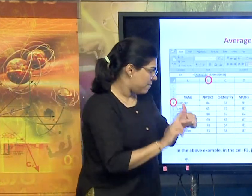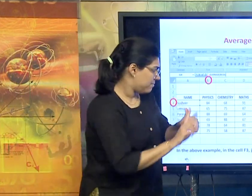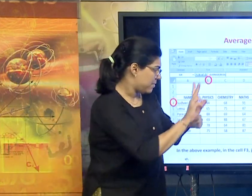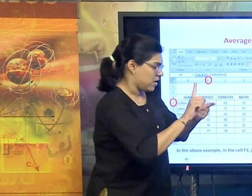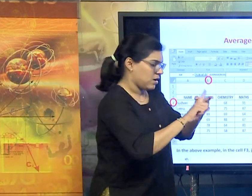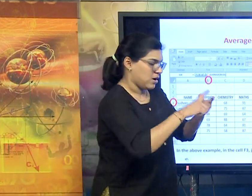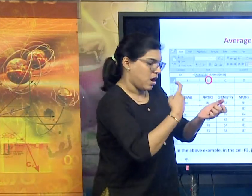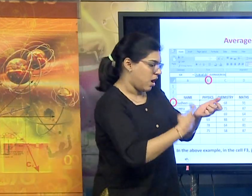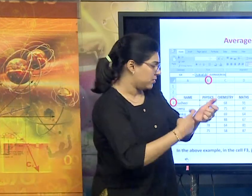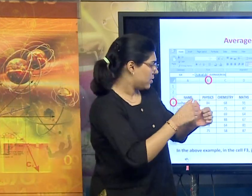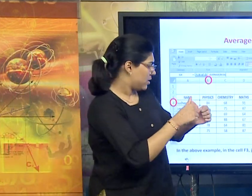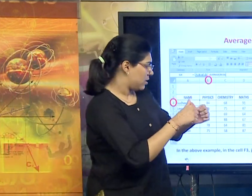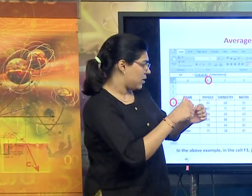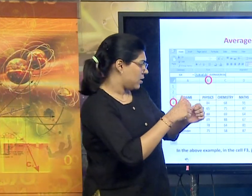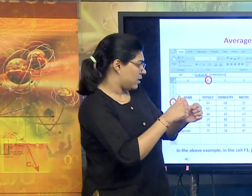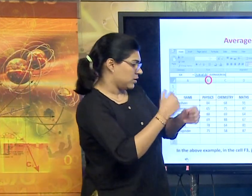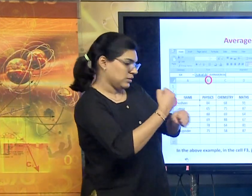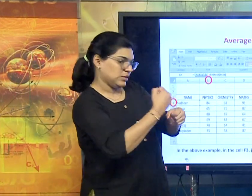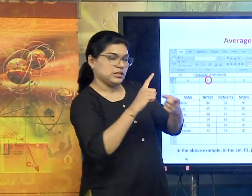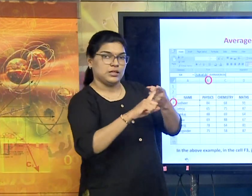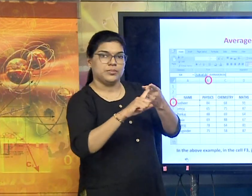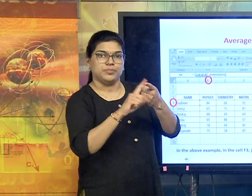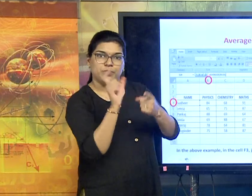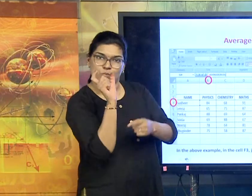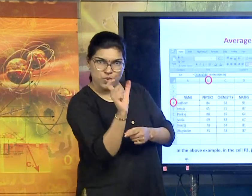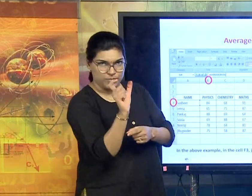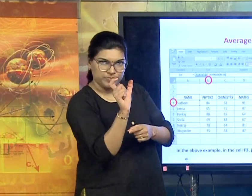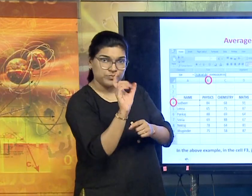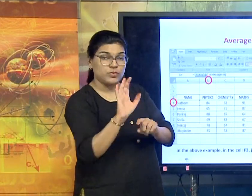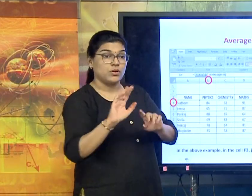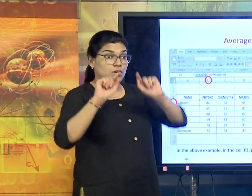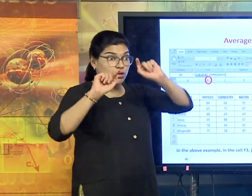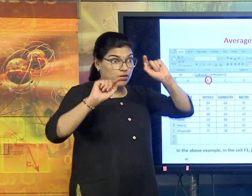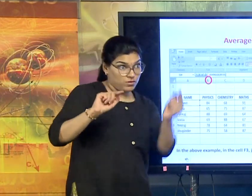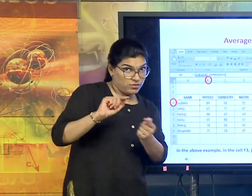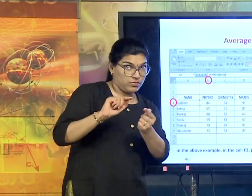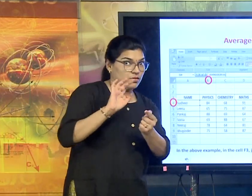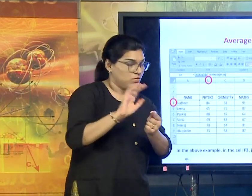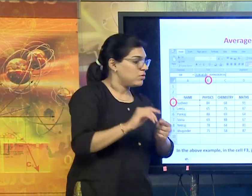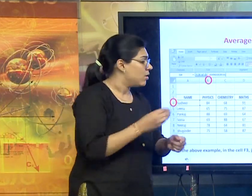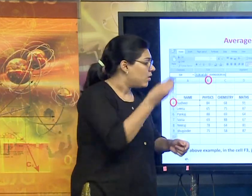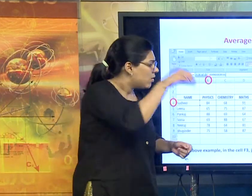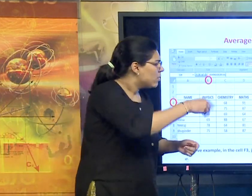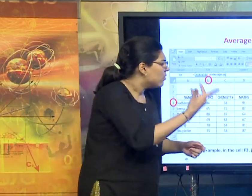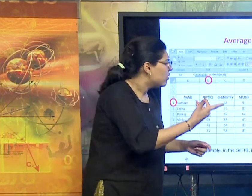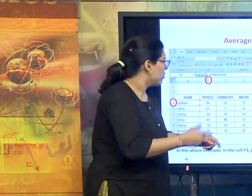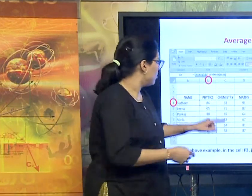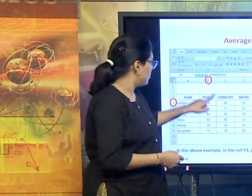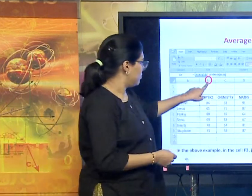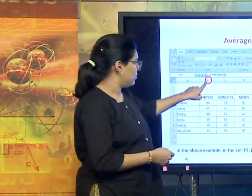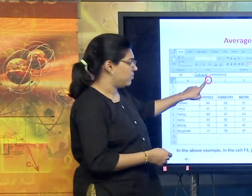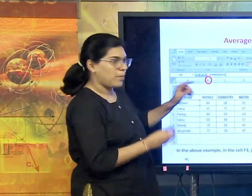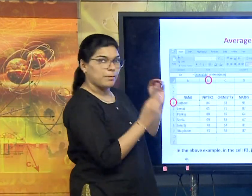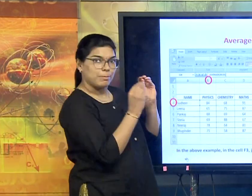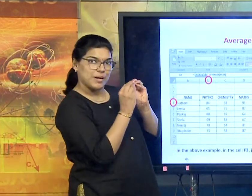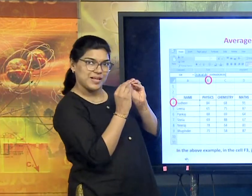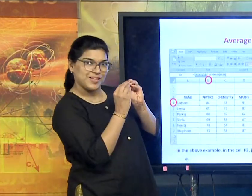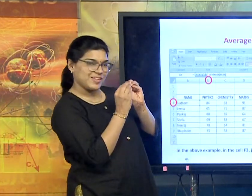the formula will begin with equal to mark, and then we will write that average,